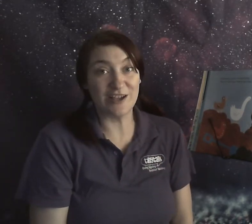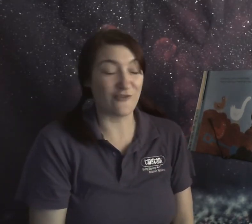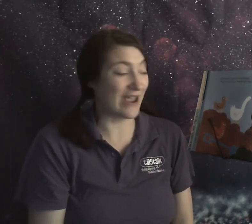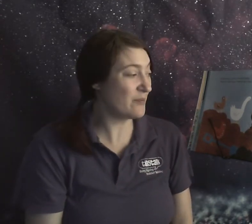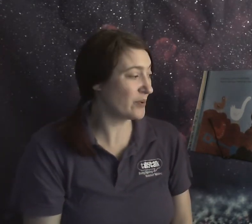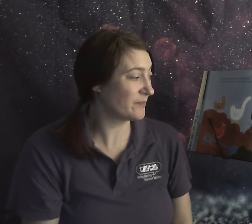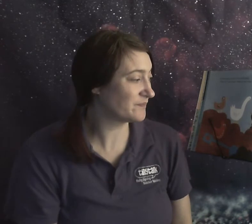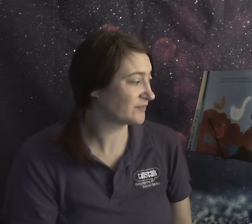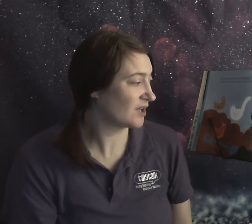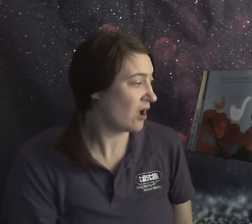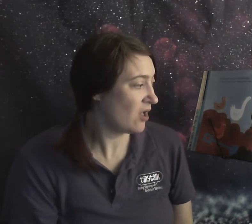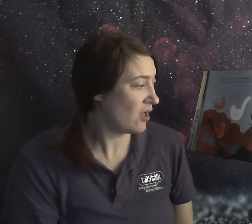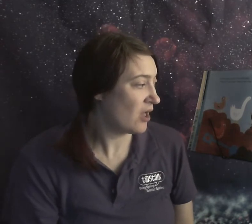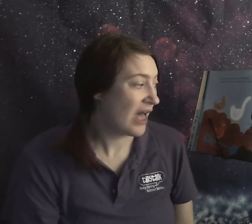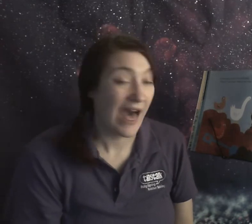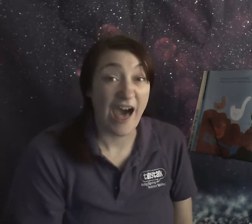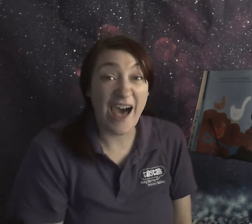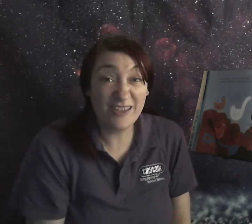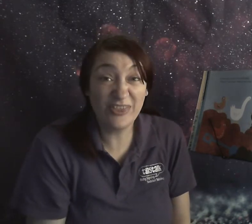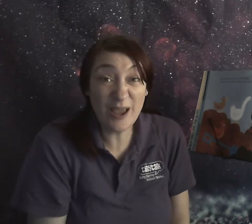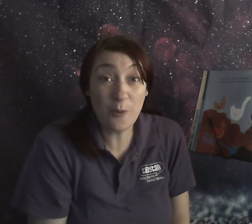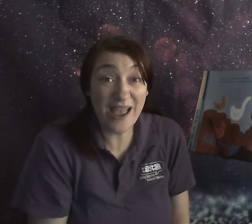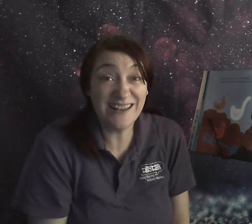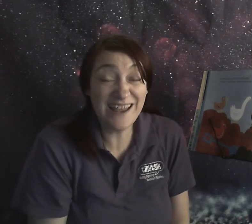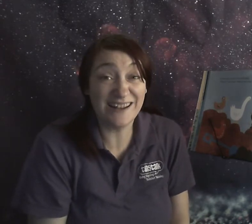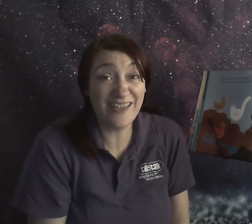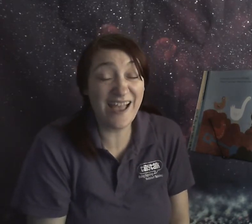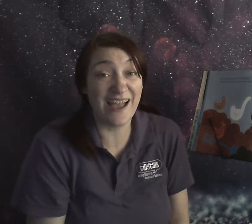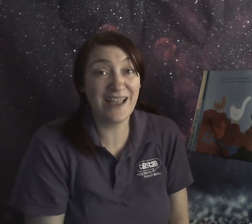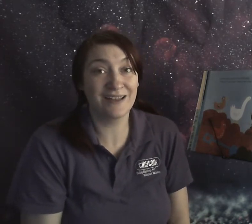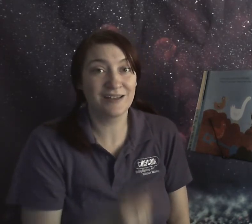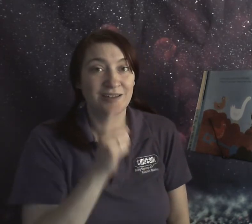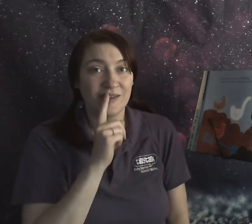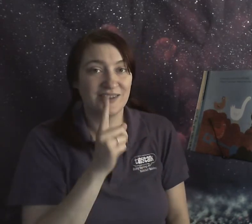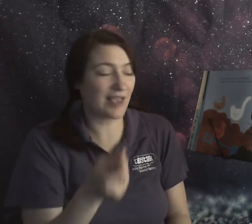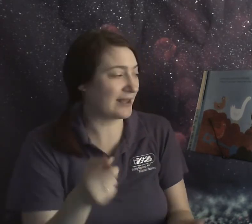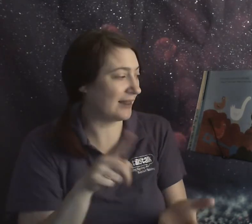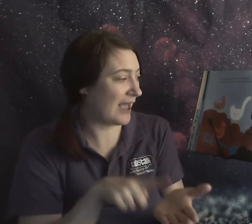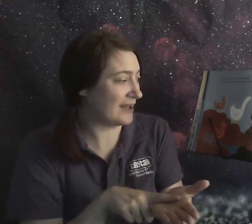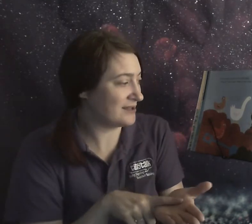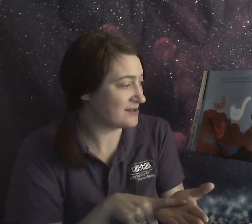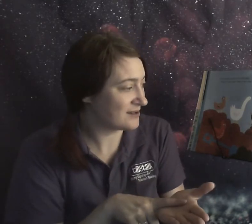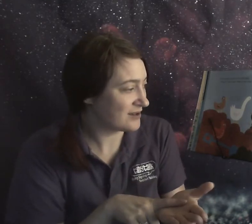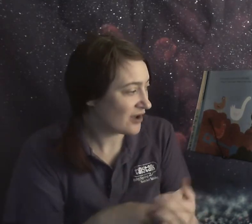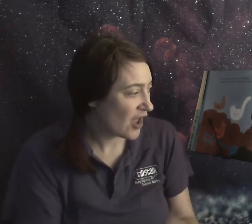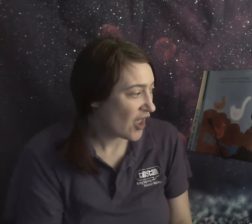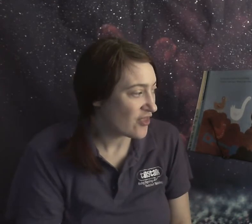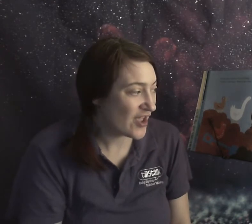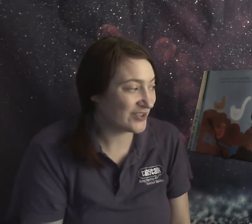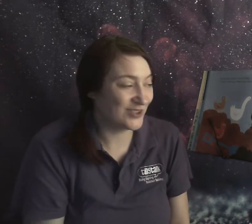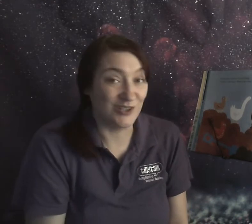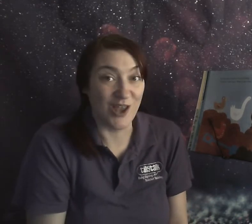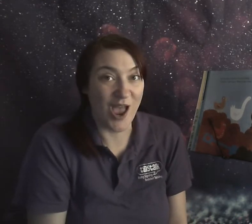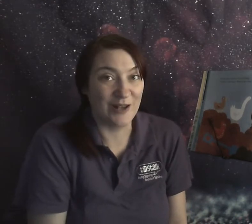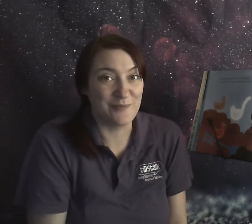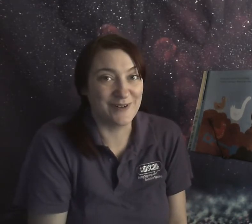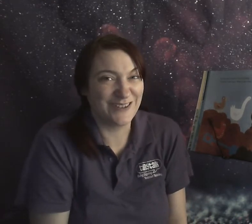creep." "I think we're nearly there," said Len. "This nerd will soon